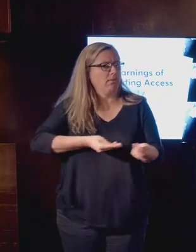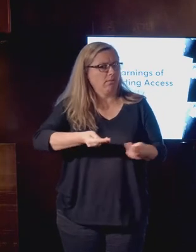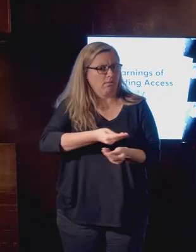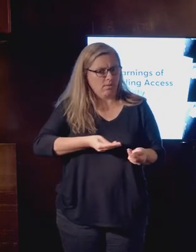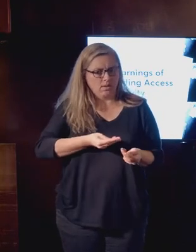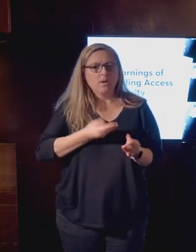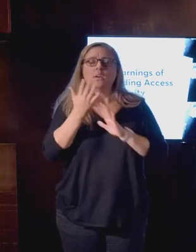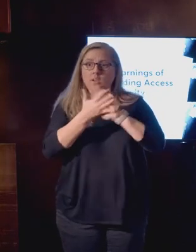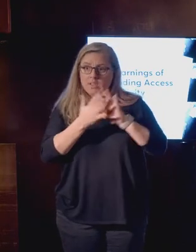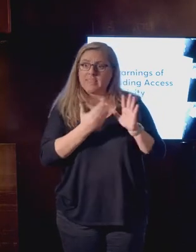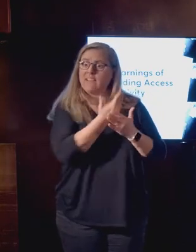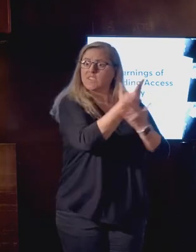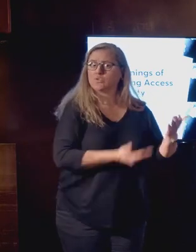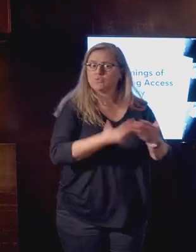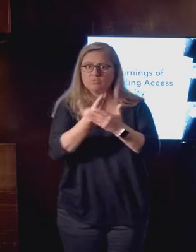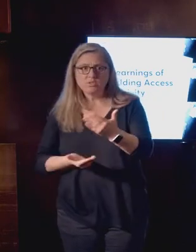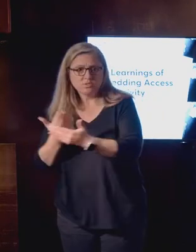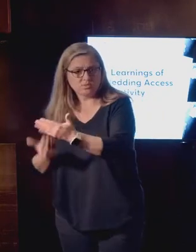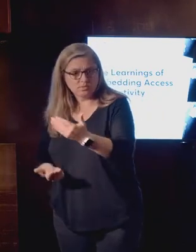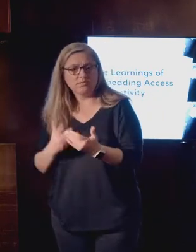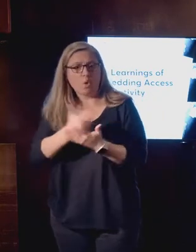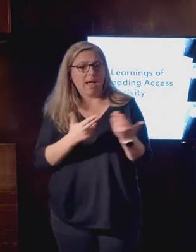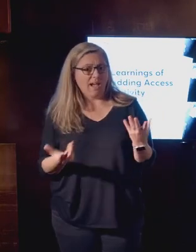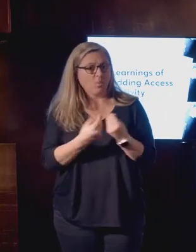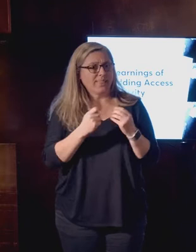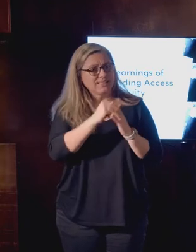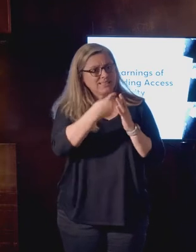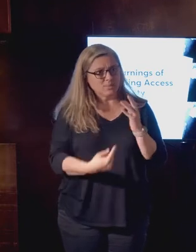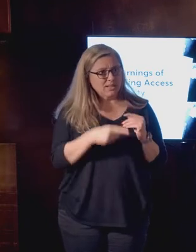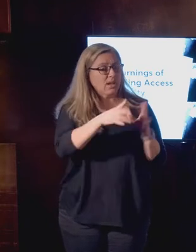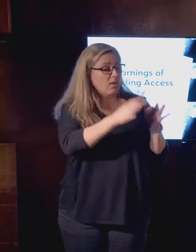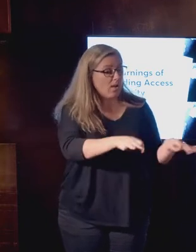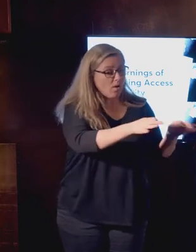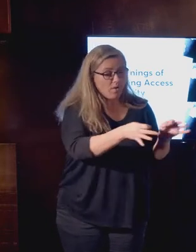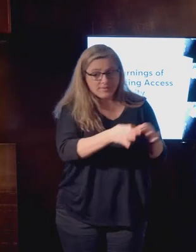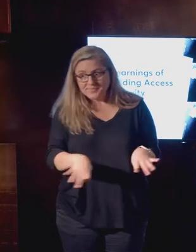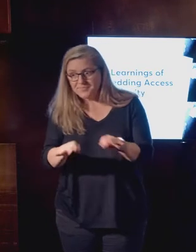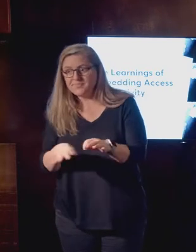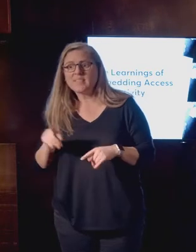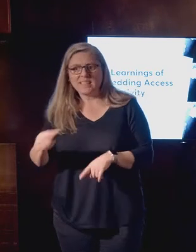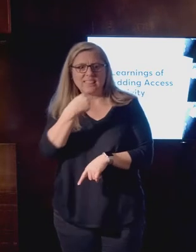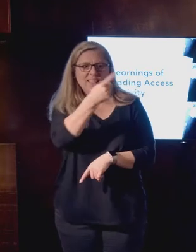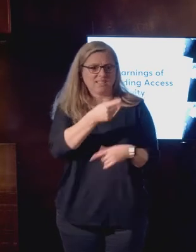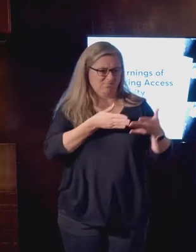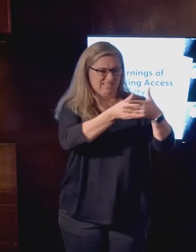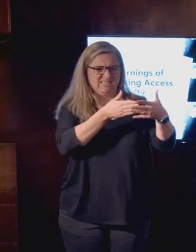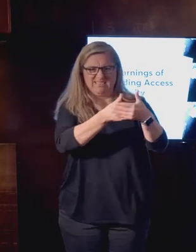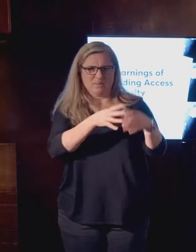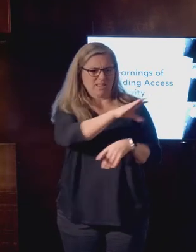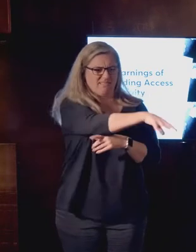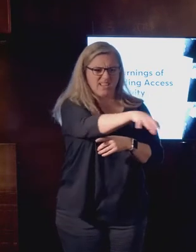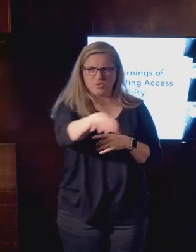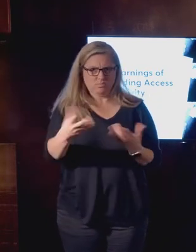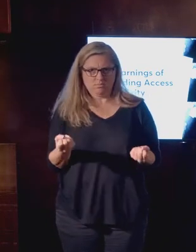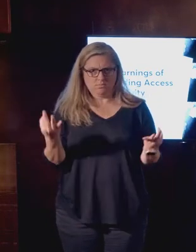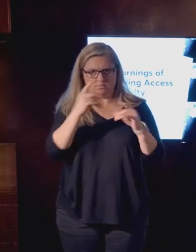It also had anecdotes from artists with disability and organisations that commented on the inaccessibility of venues. I'm going to quote a